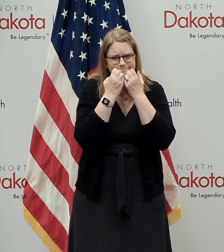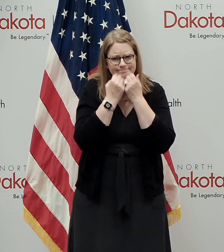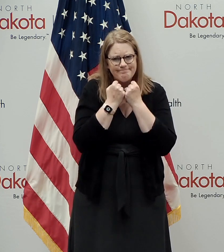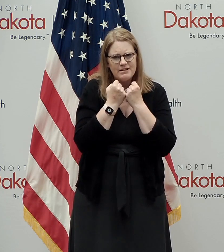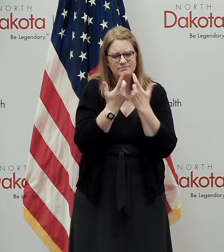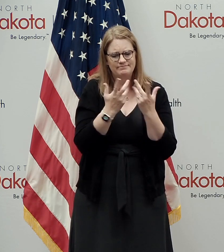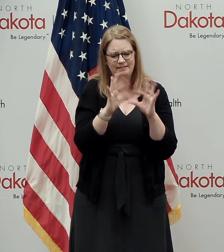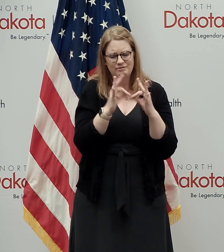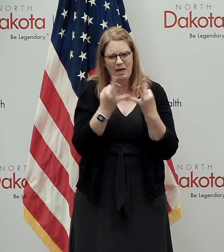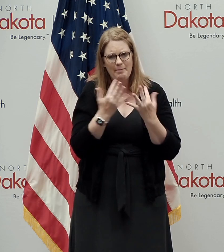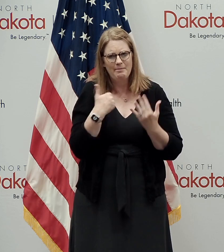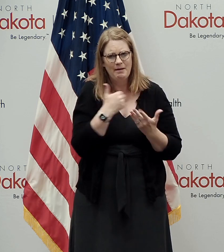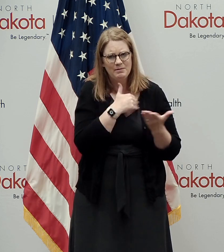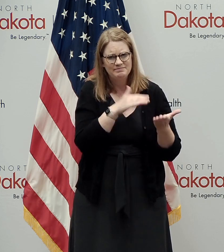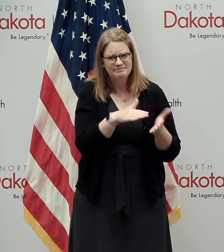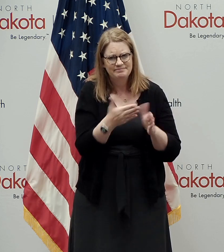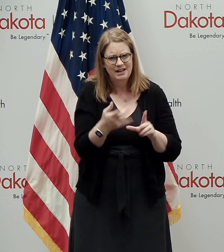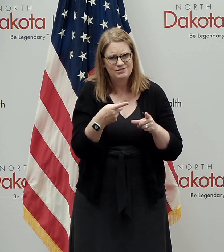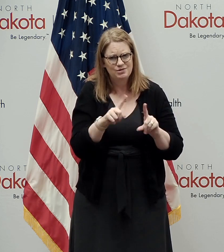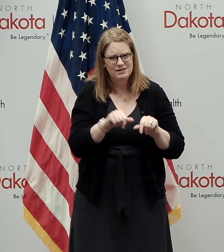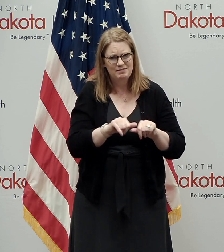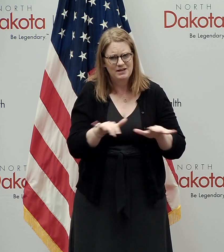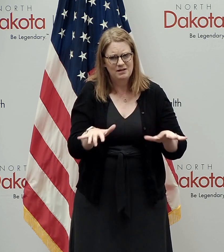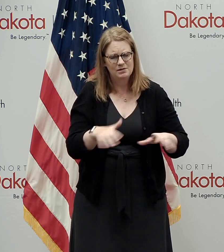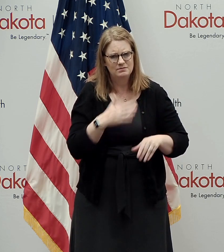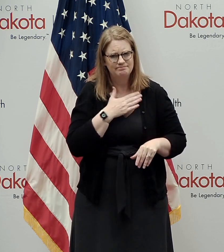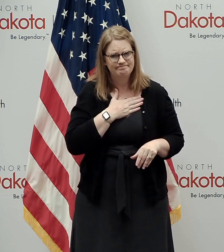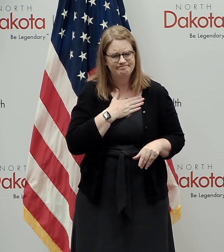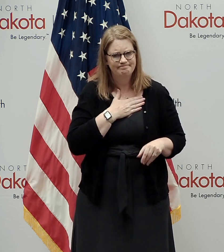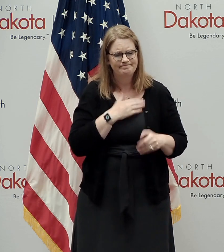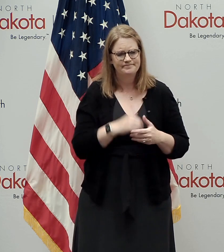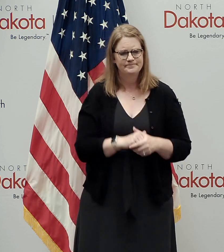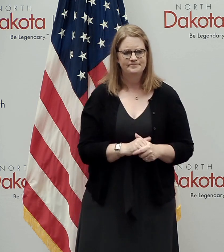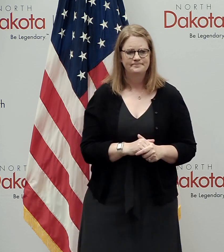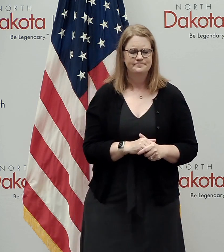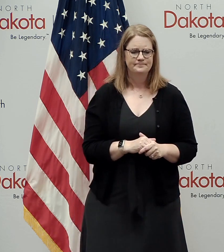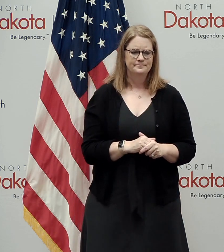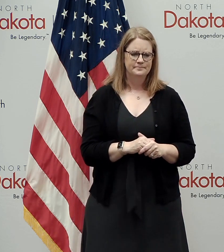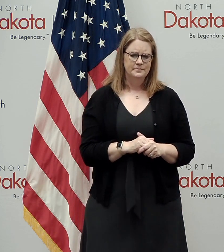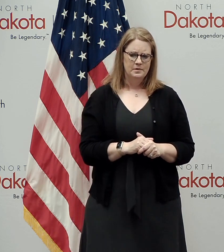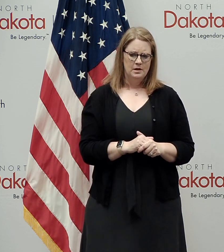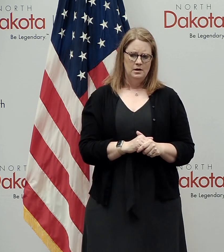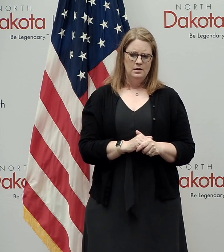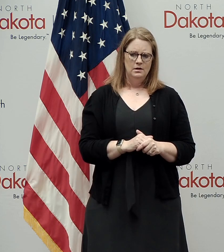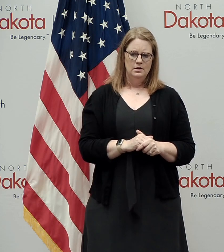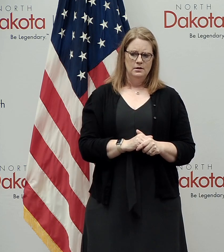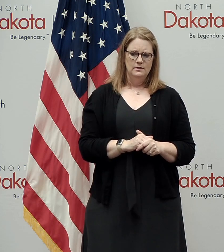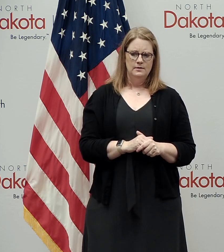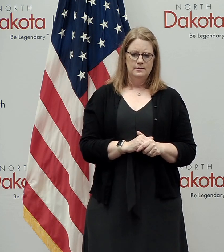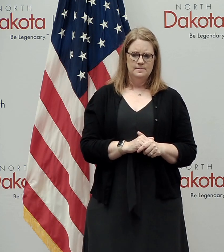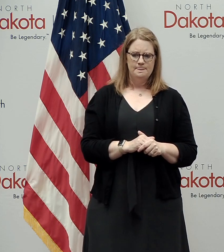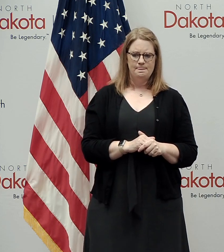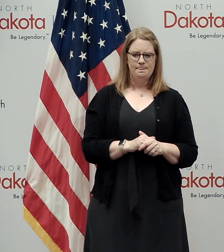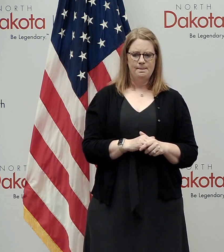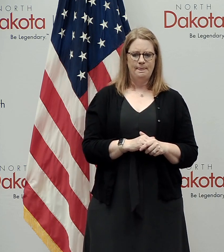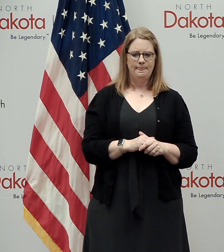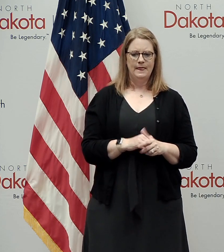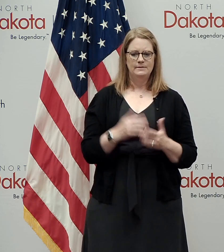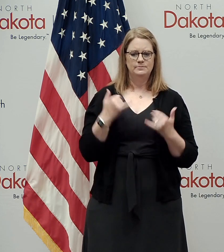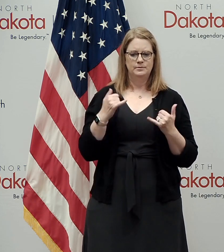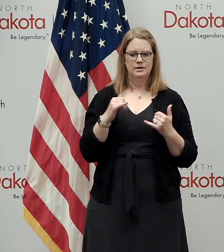this pandemic. Going back to the case rates here on the positive, where we